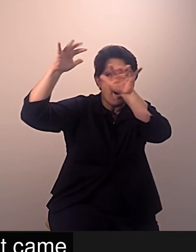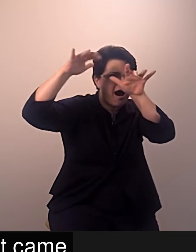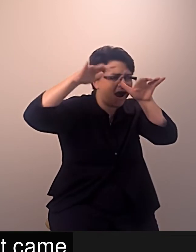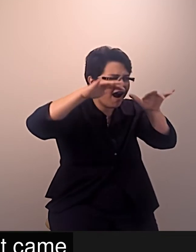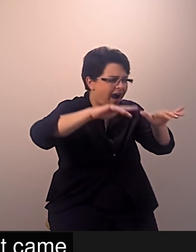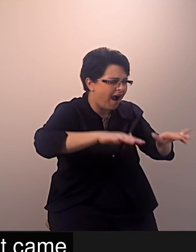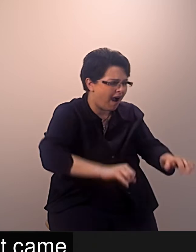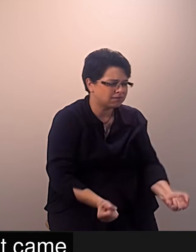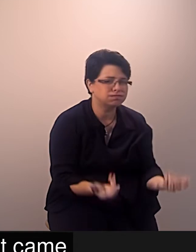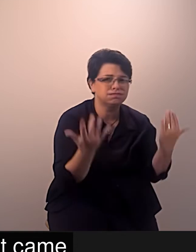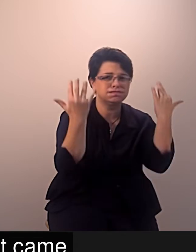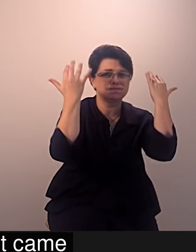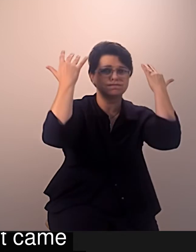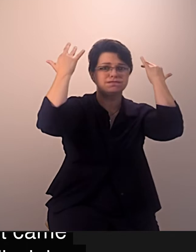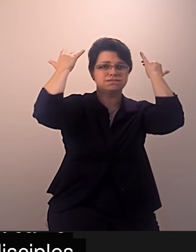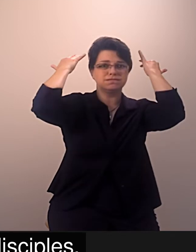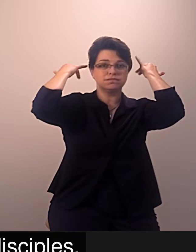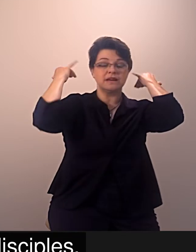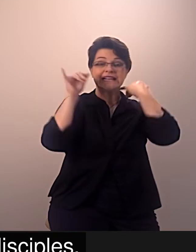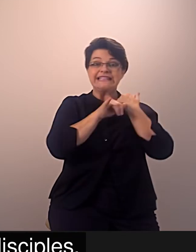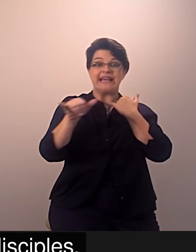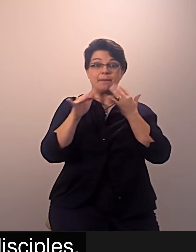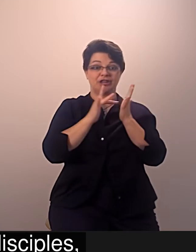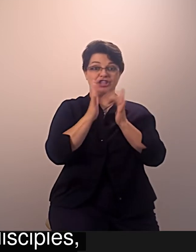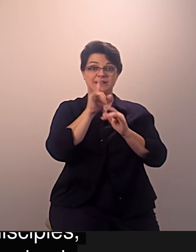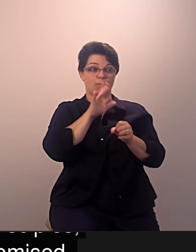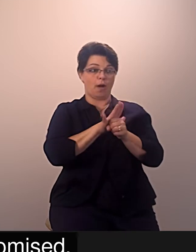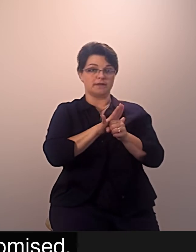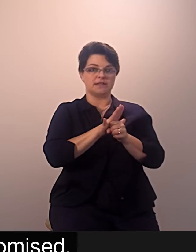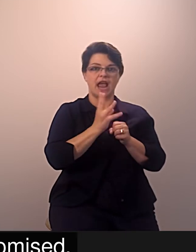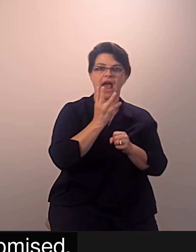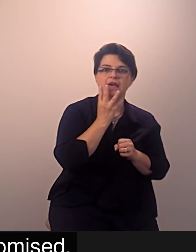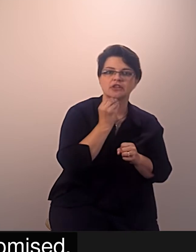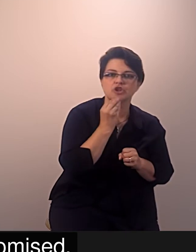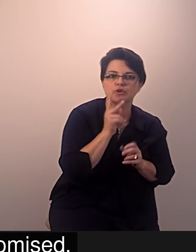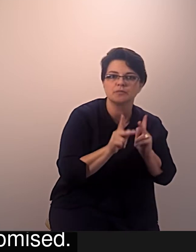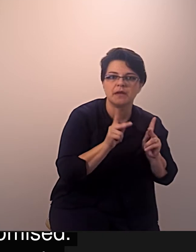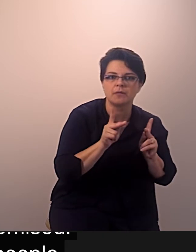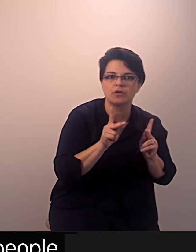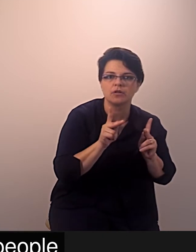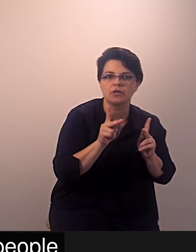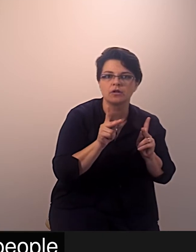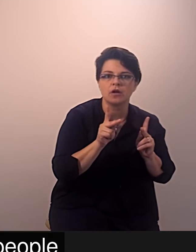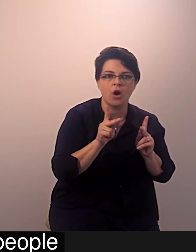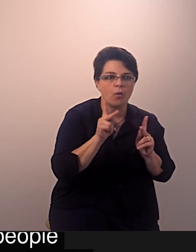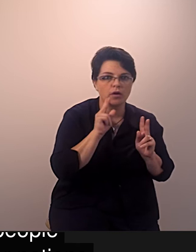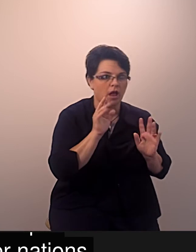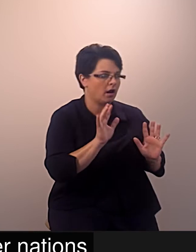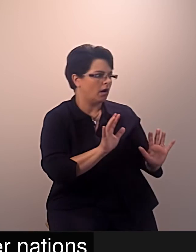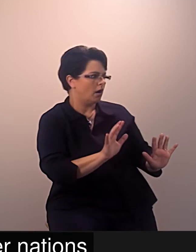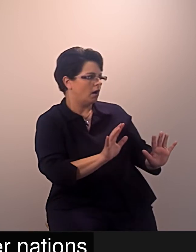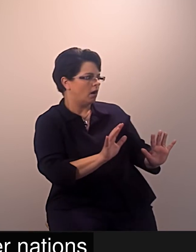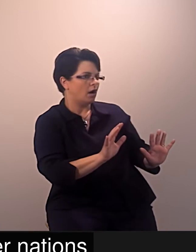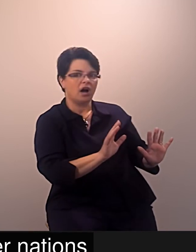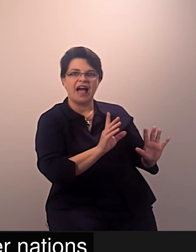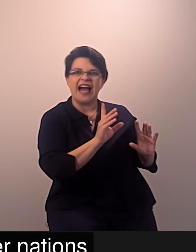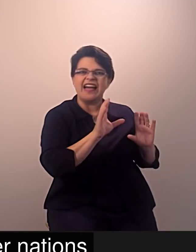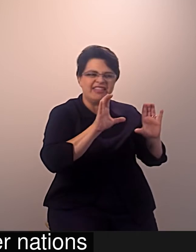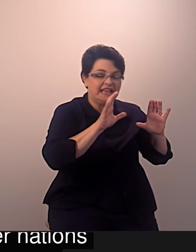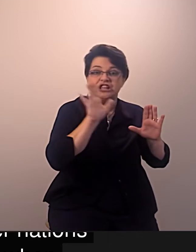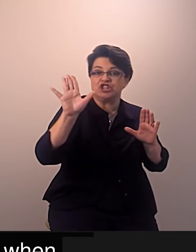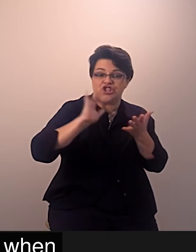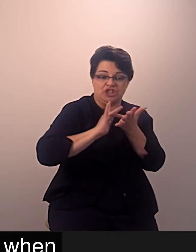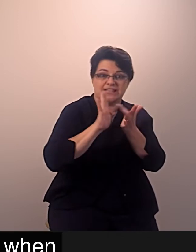as Jesus had promised. These Jewish people from all those other nations were surprised when the disciples